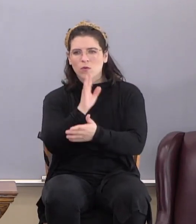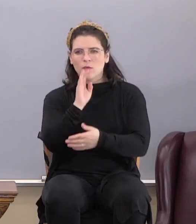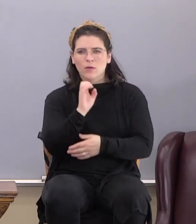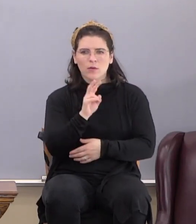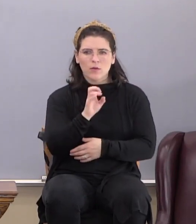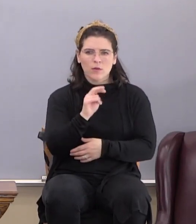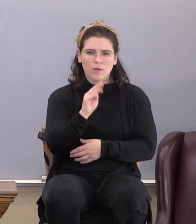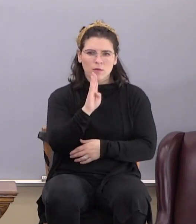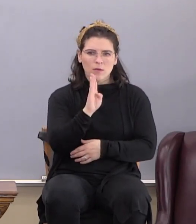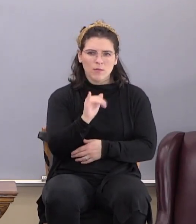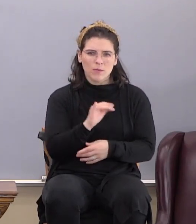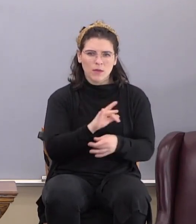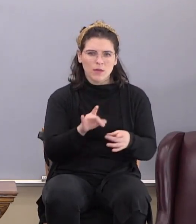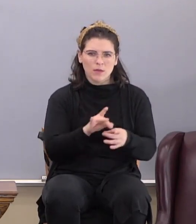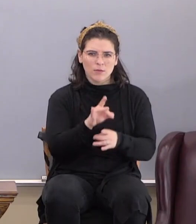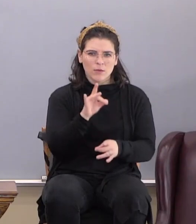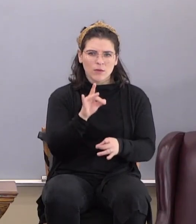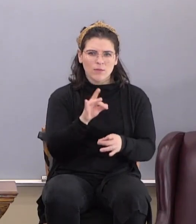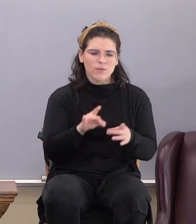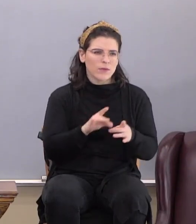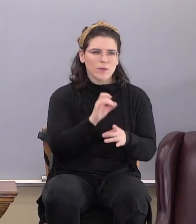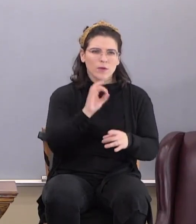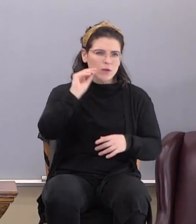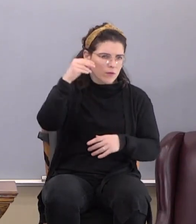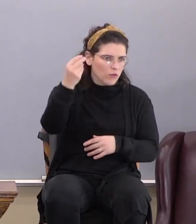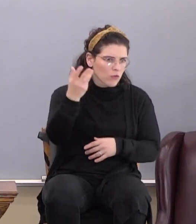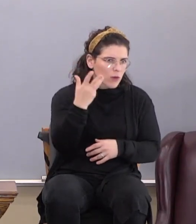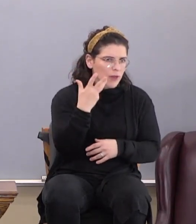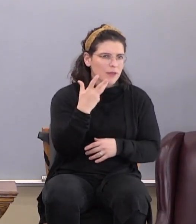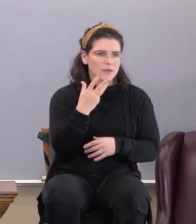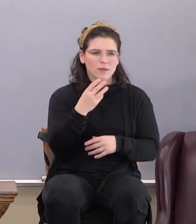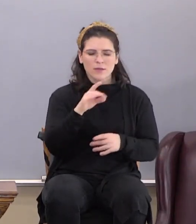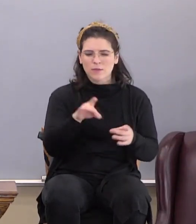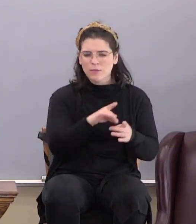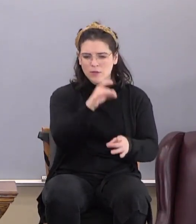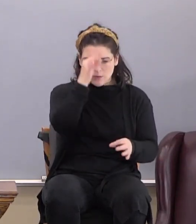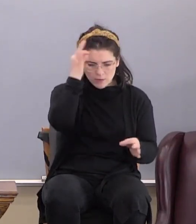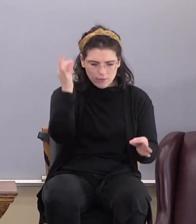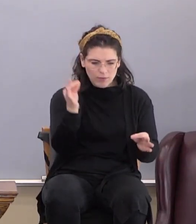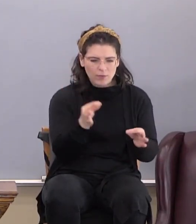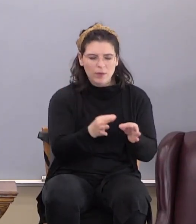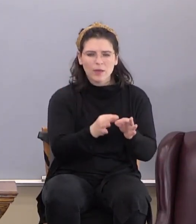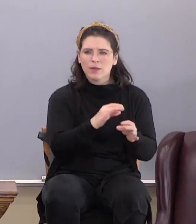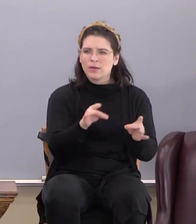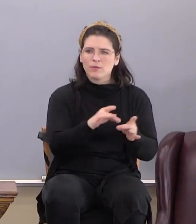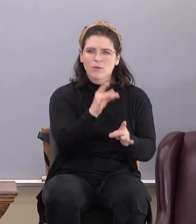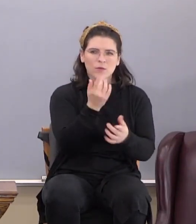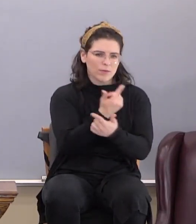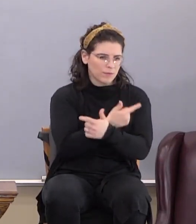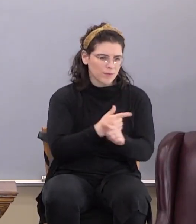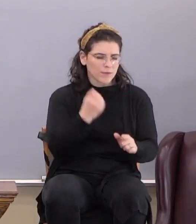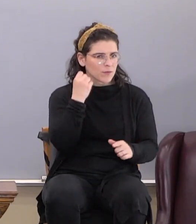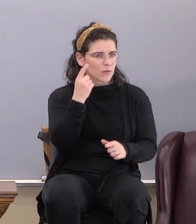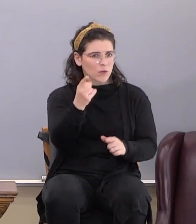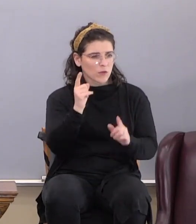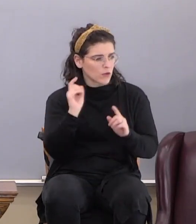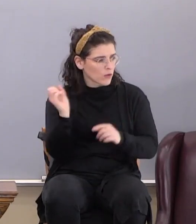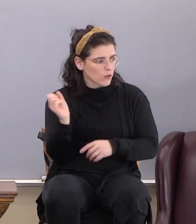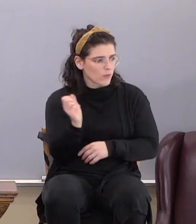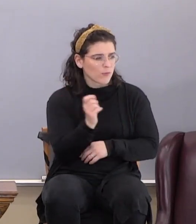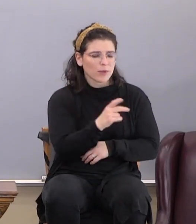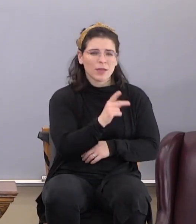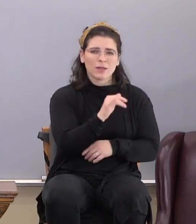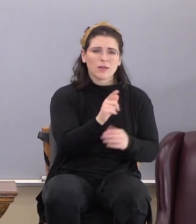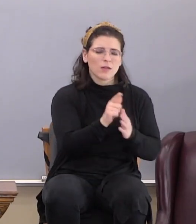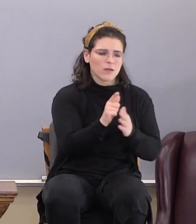again, the Spirit of grace, the Spirit of faith, the Spirit of liberty. If you're going to go back to